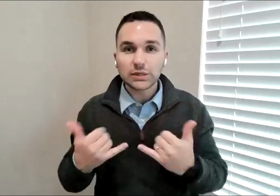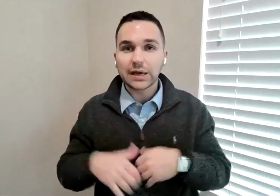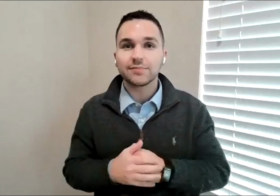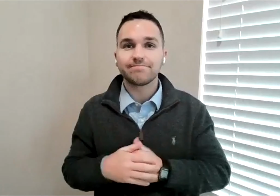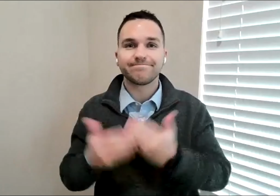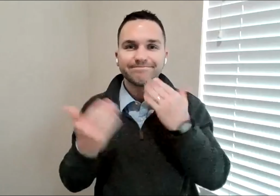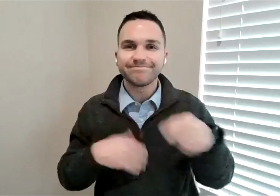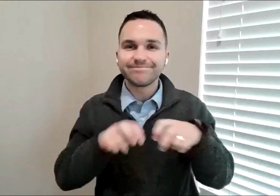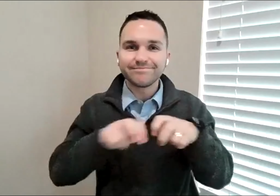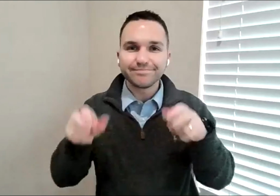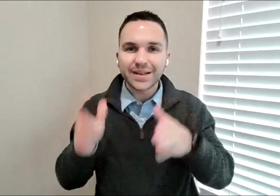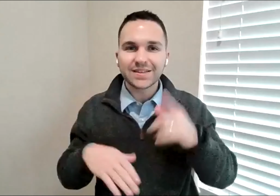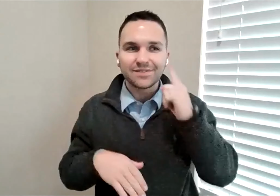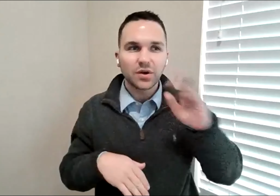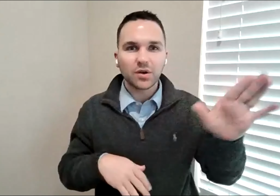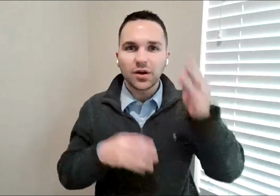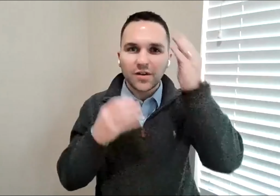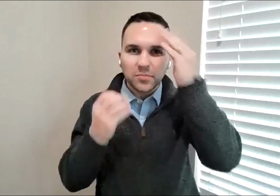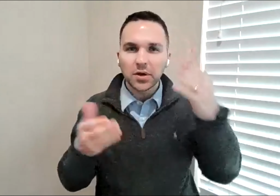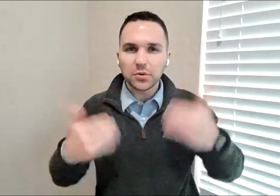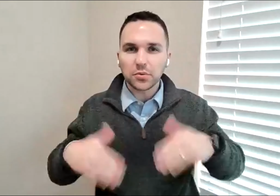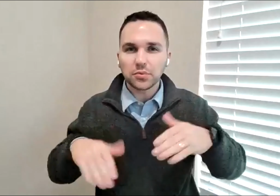our panelists for the great information,